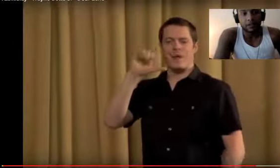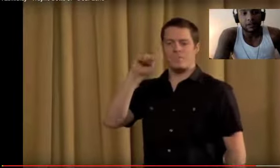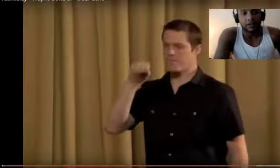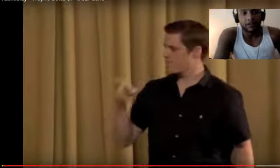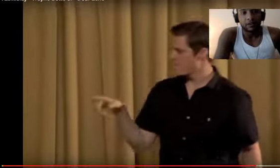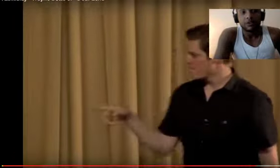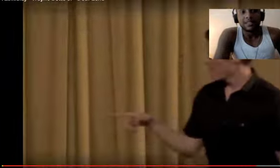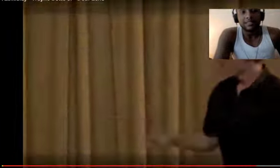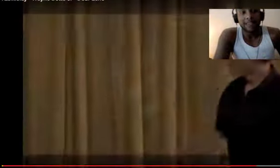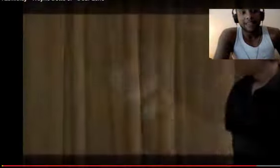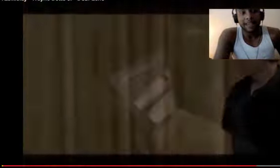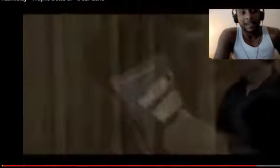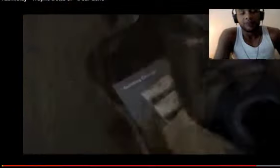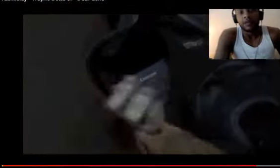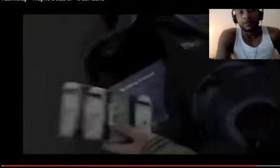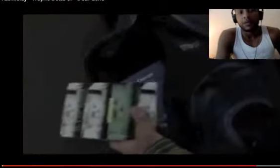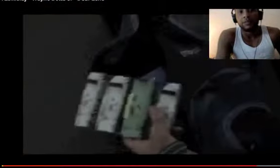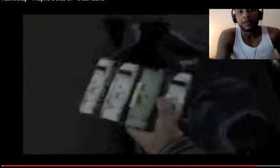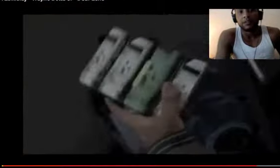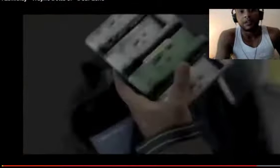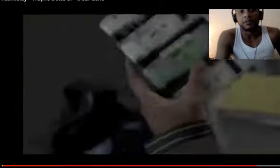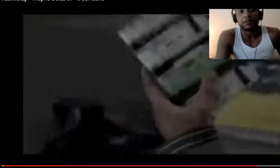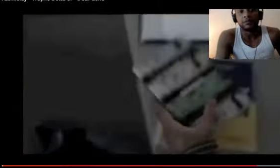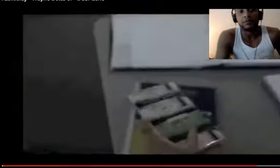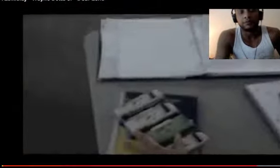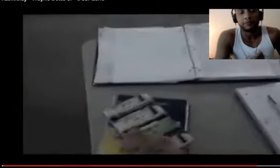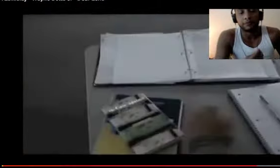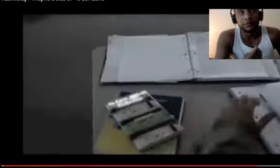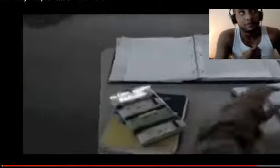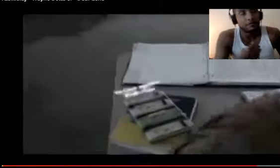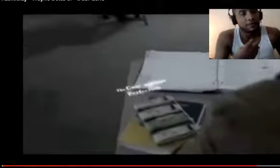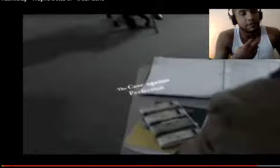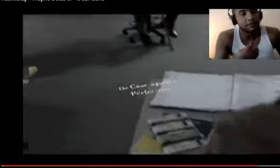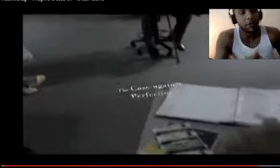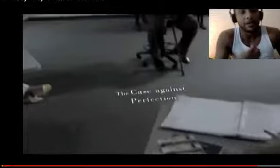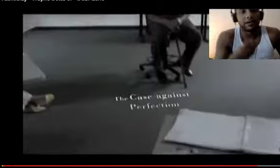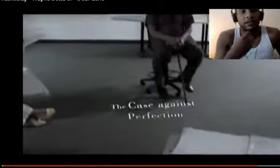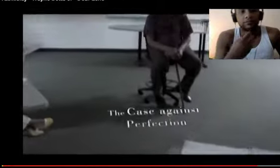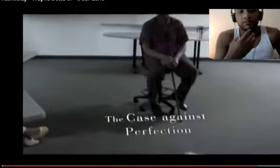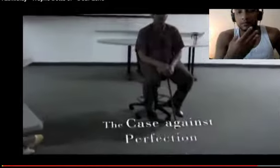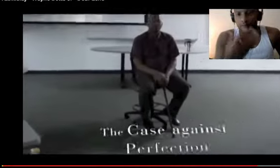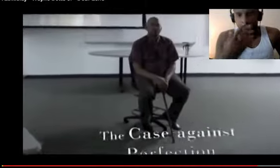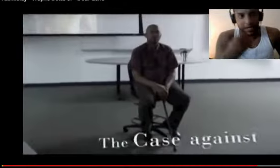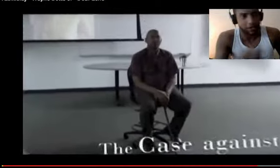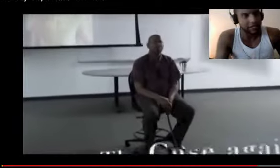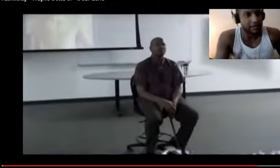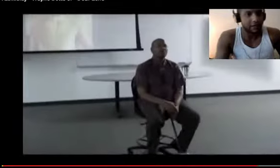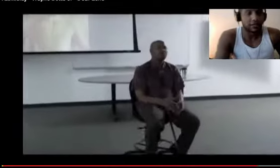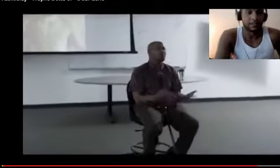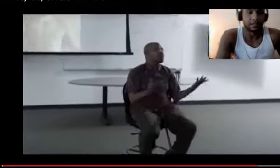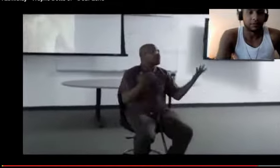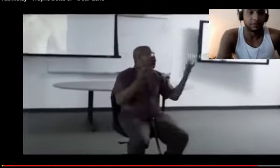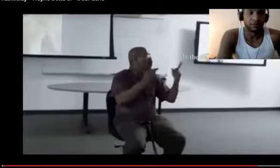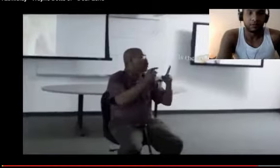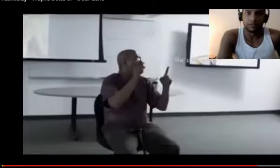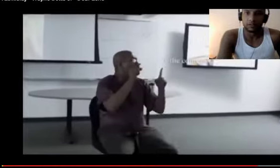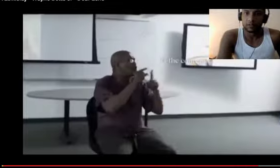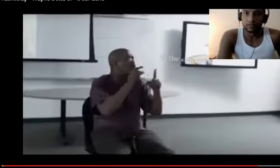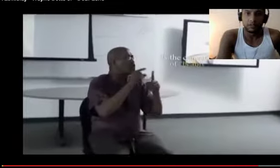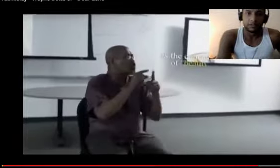So using Steadicams, we can make a simple flowing project, and here's an example.